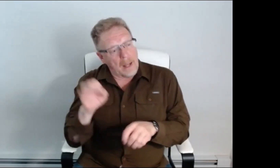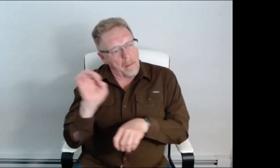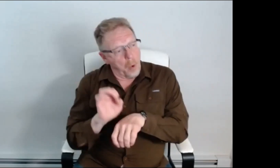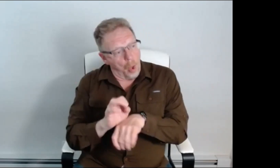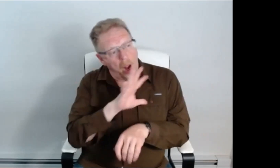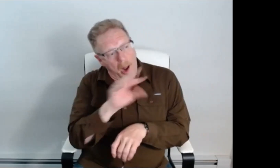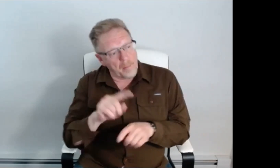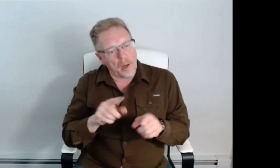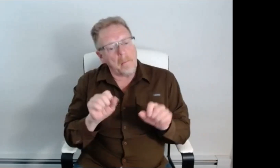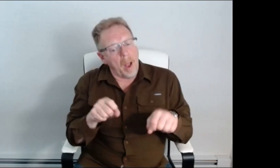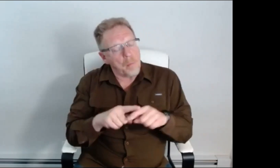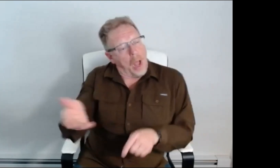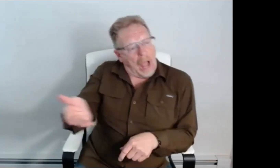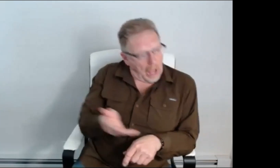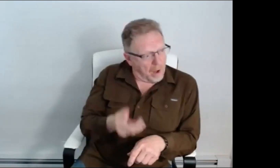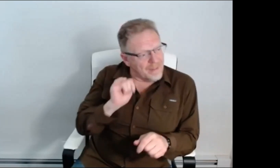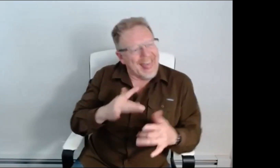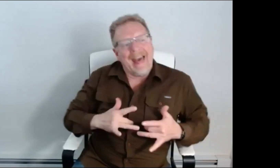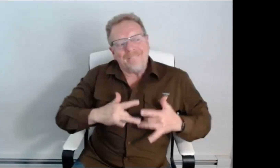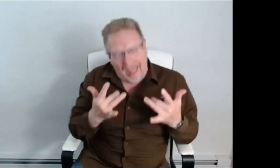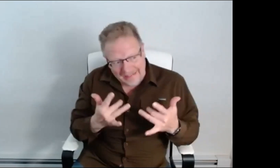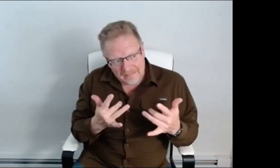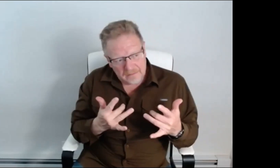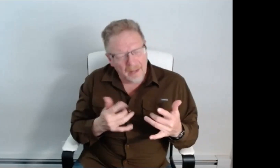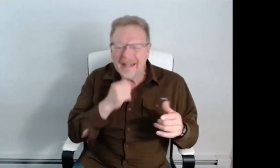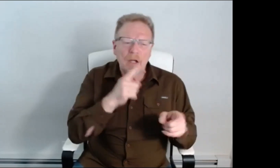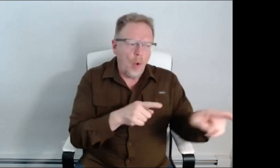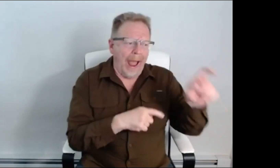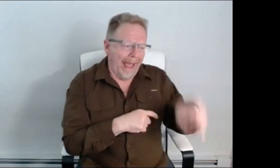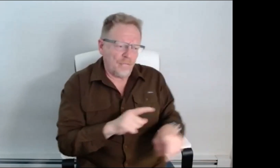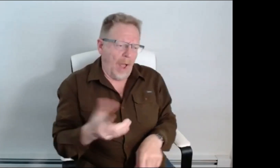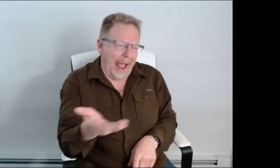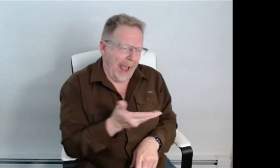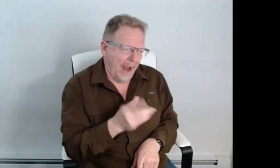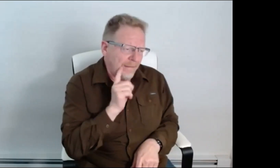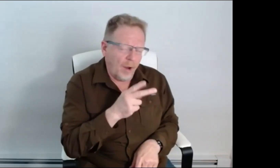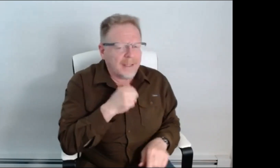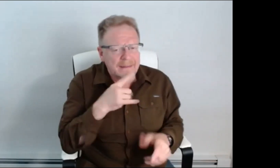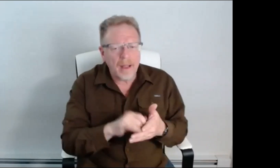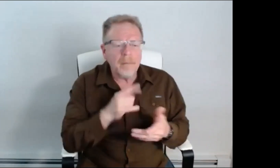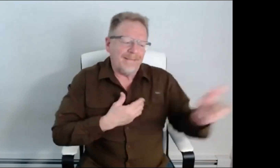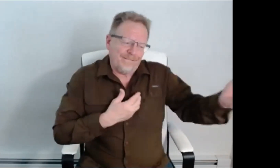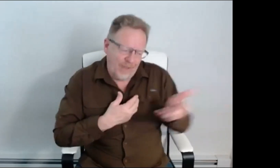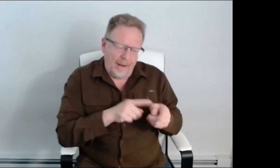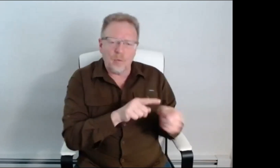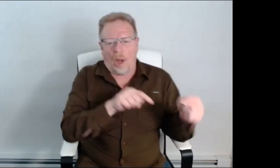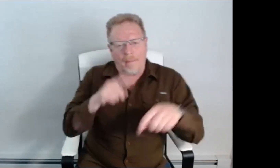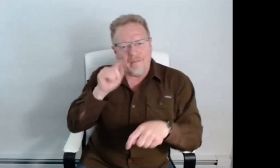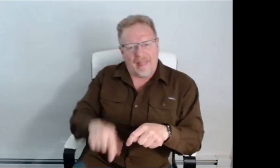event? So I'm not saying it's only for the, but I that's how I approach